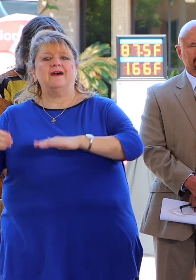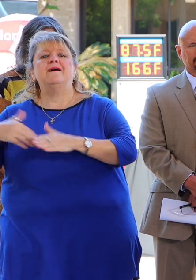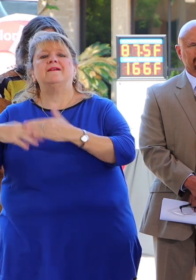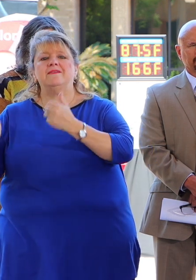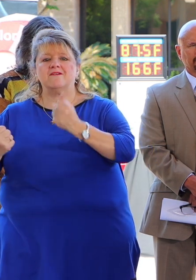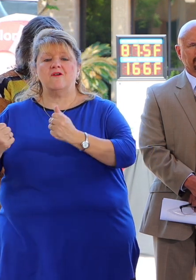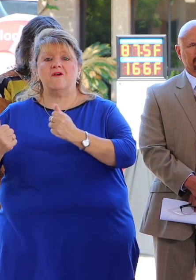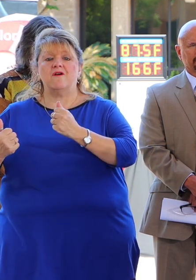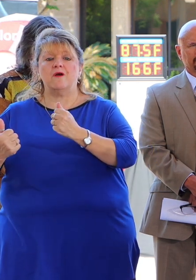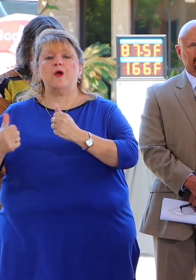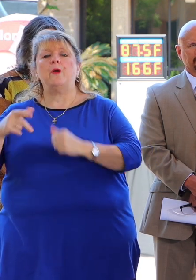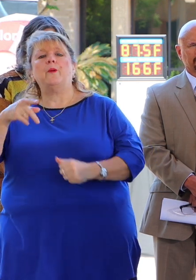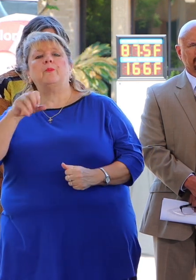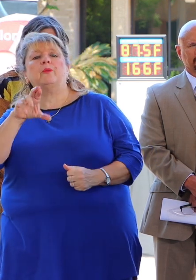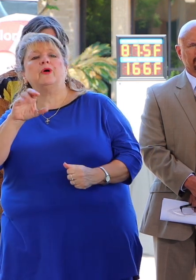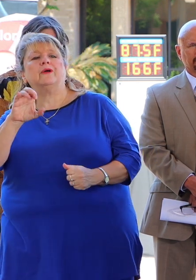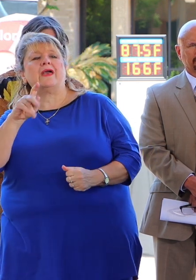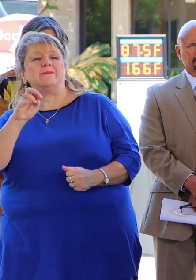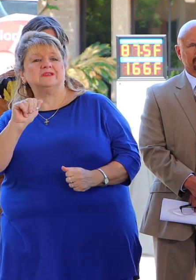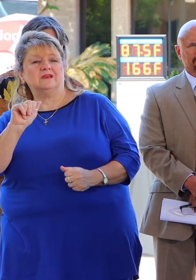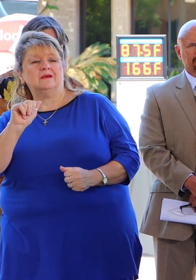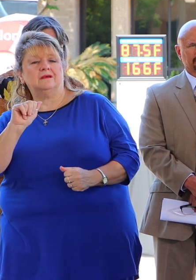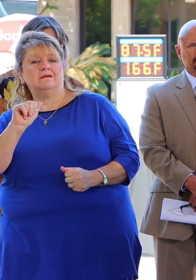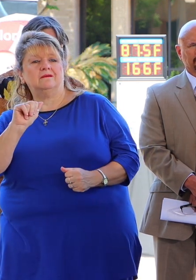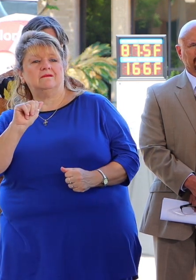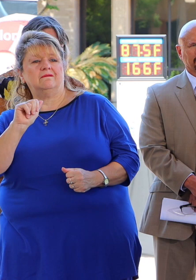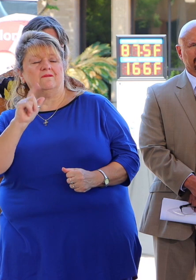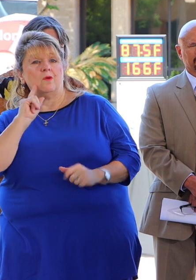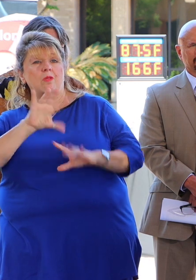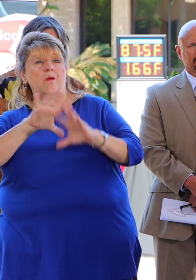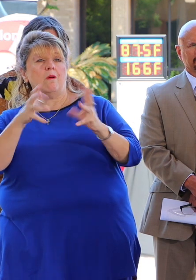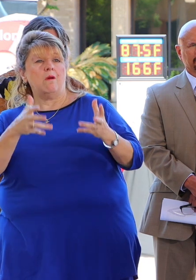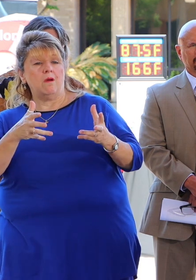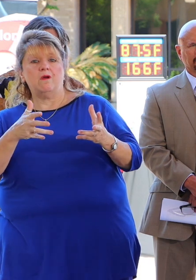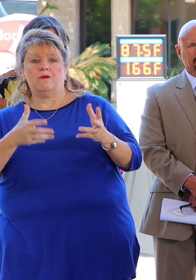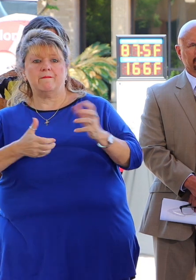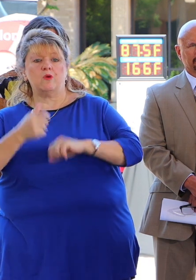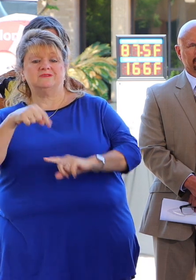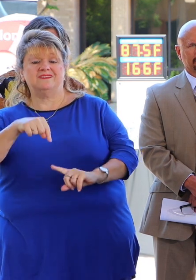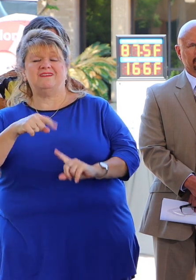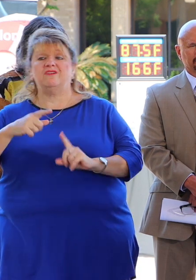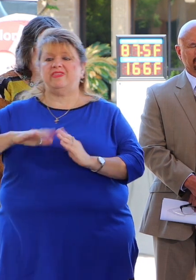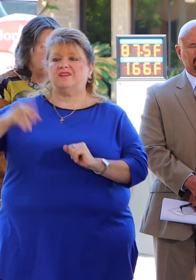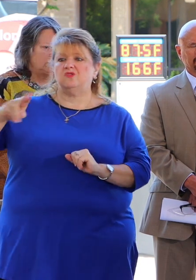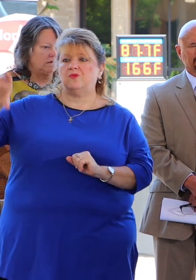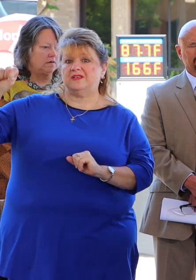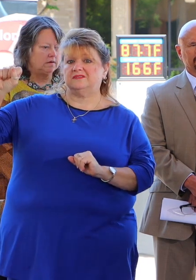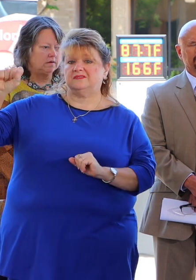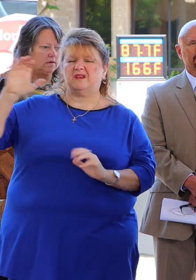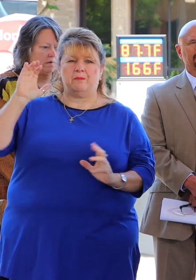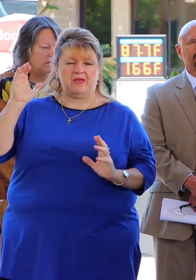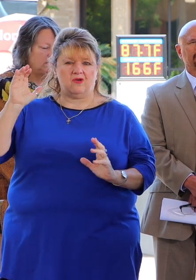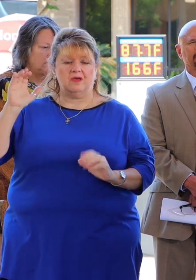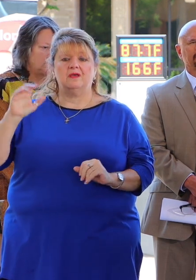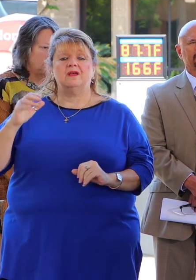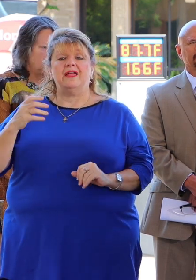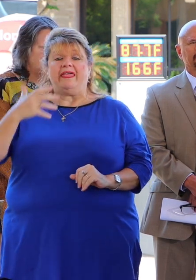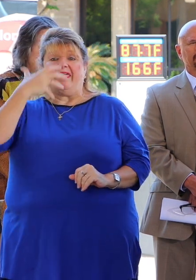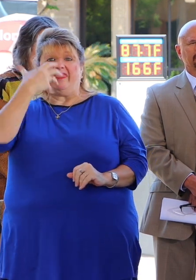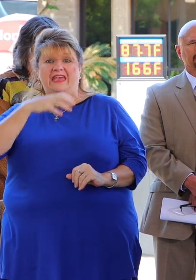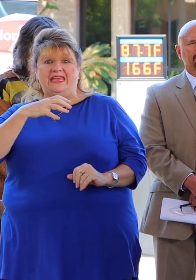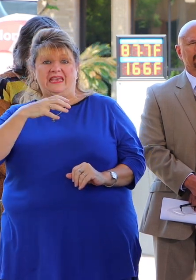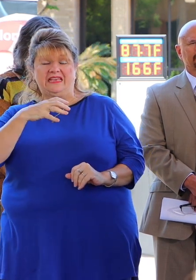per capita in the United States, and whereas 80% of the total heat